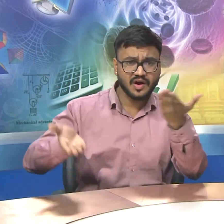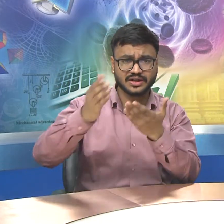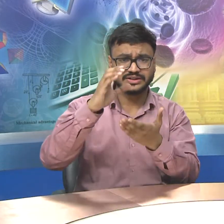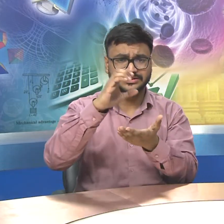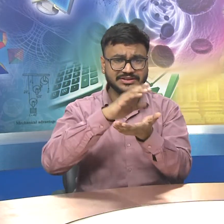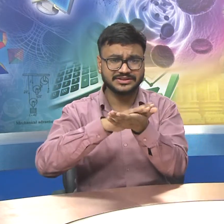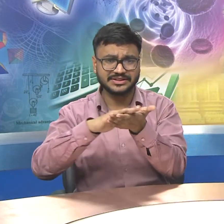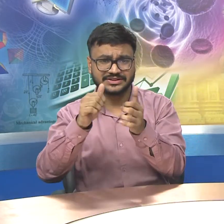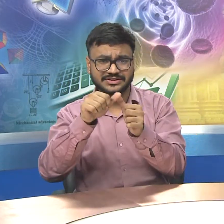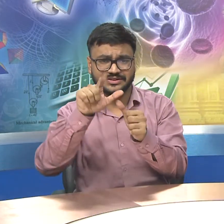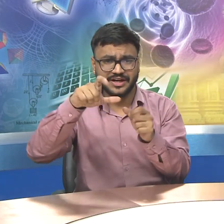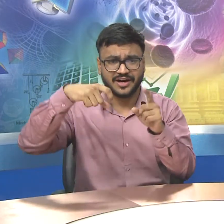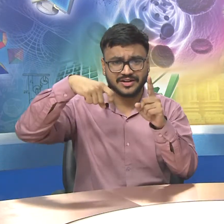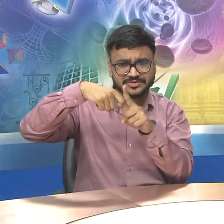Next is chalk.